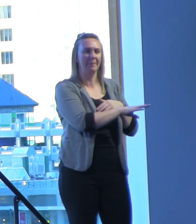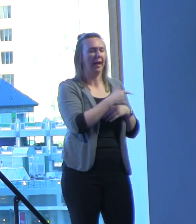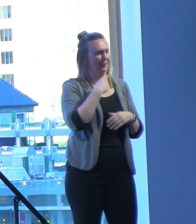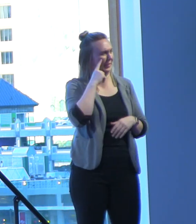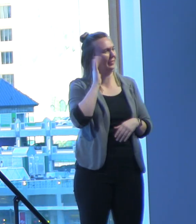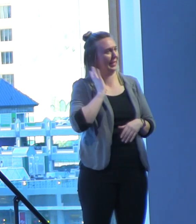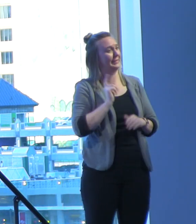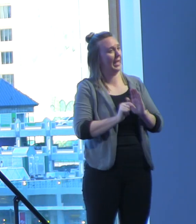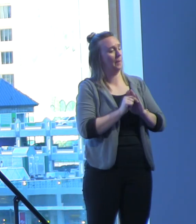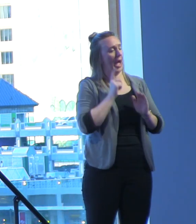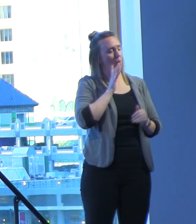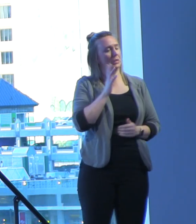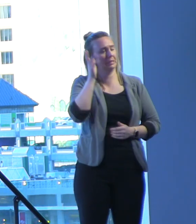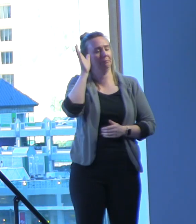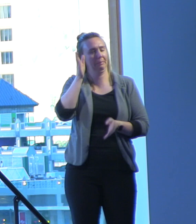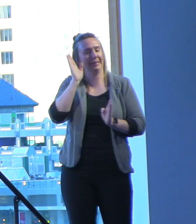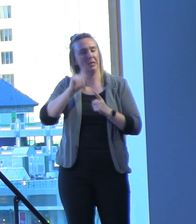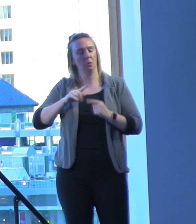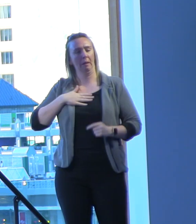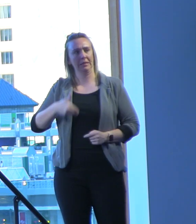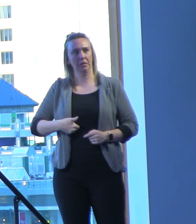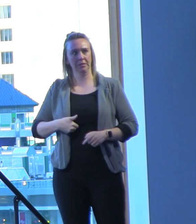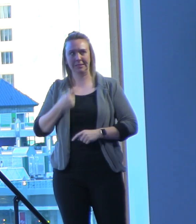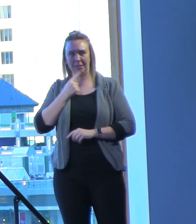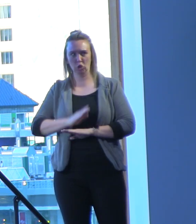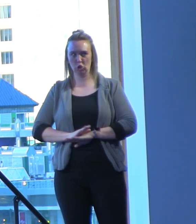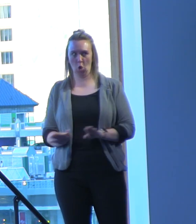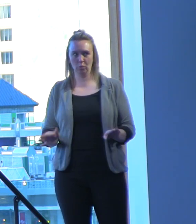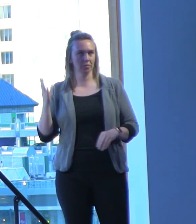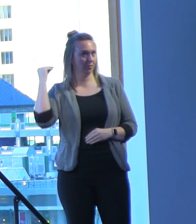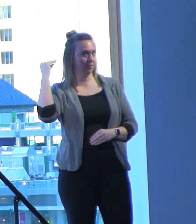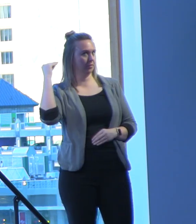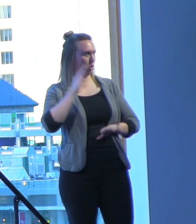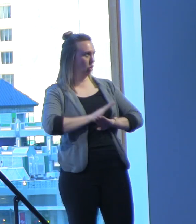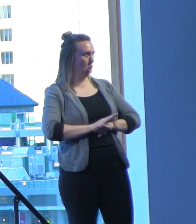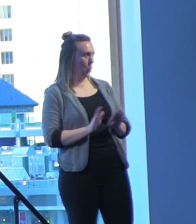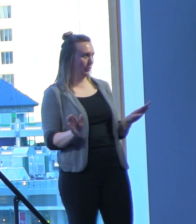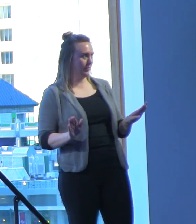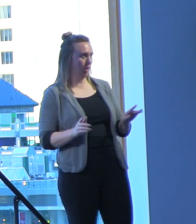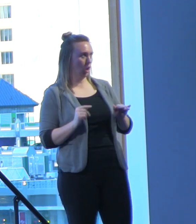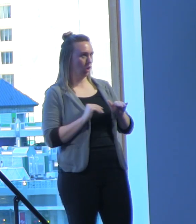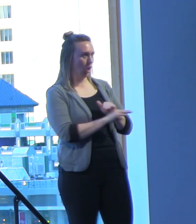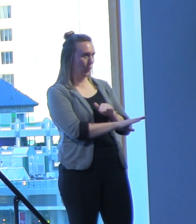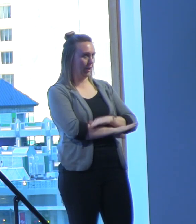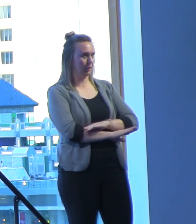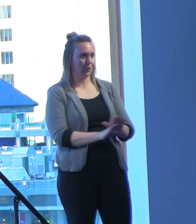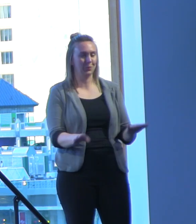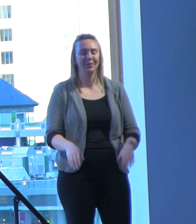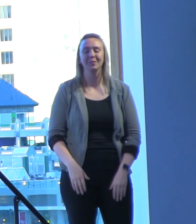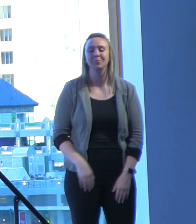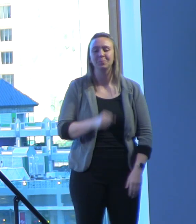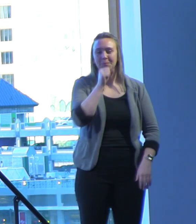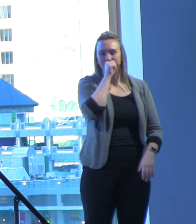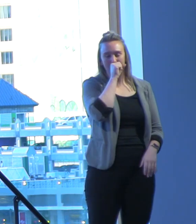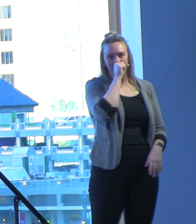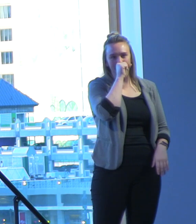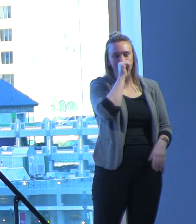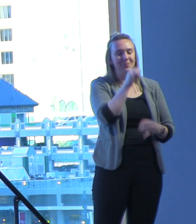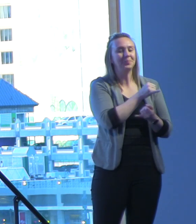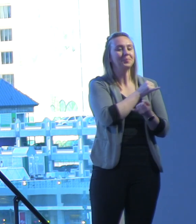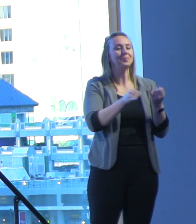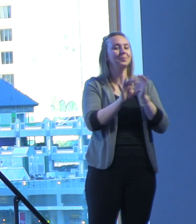I was listening to the inner voice. I was like, no, do not go in there, do not go in there. All right, we've reached our final